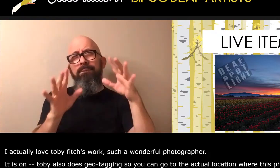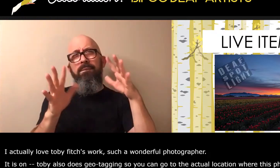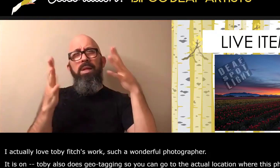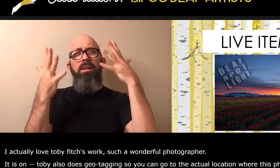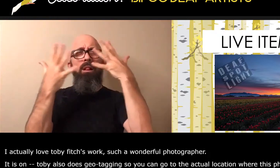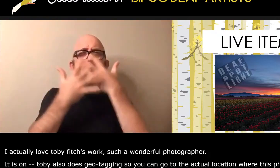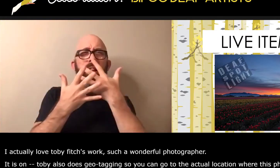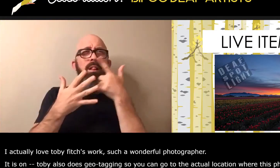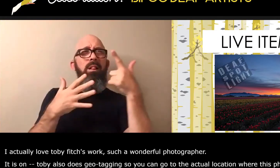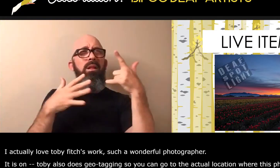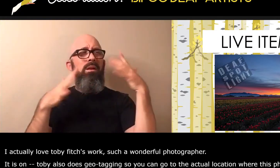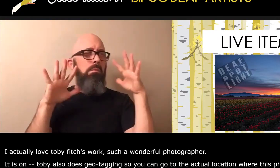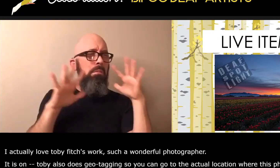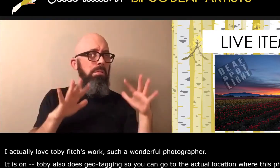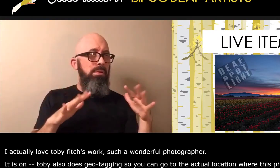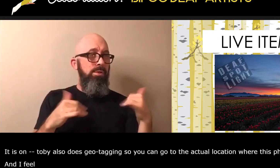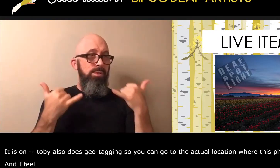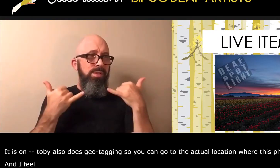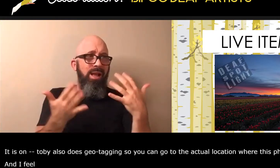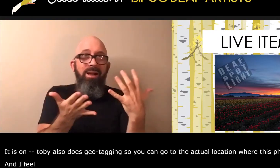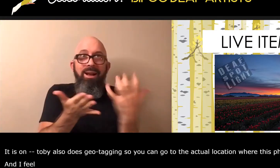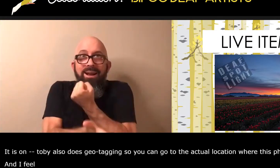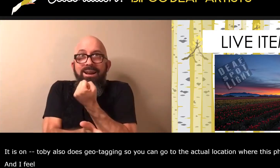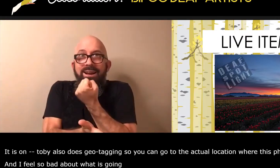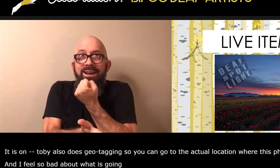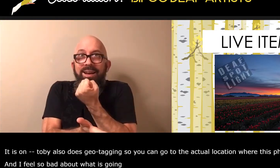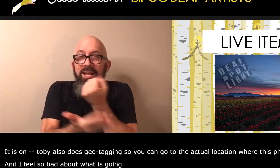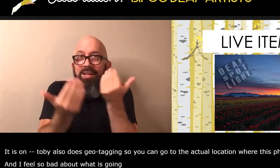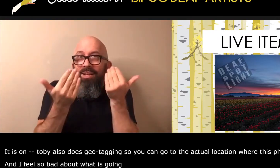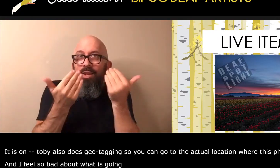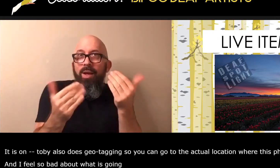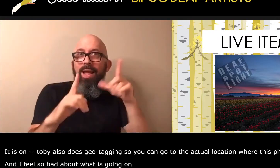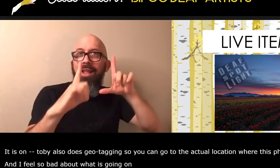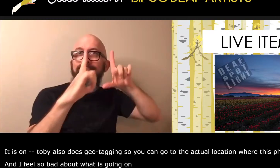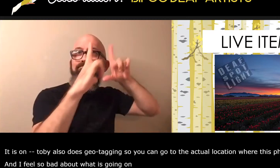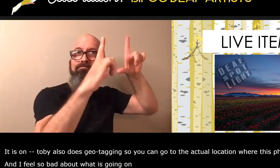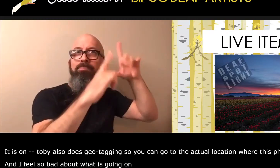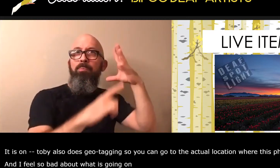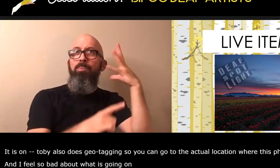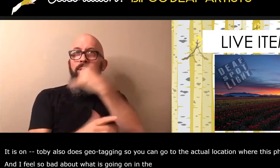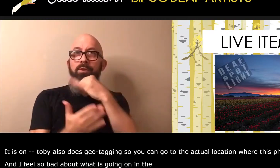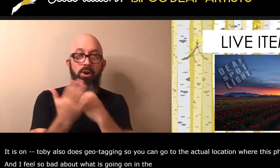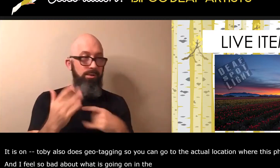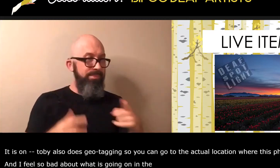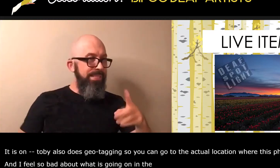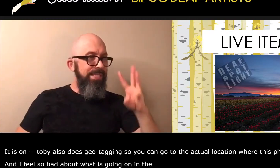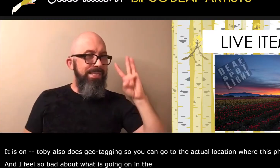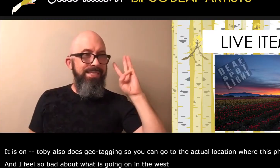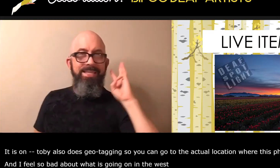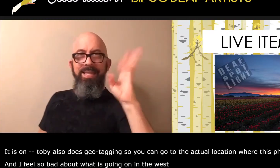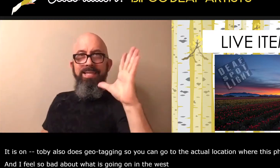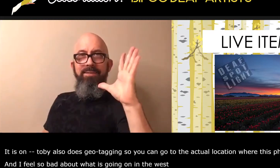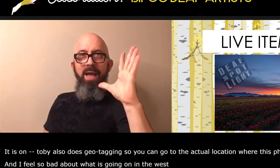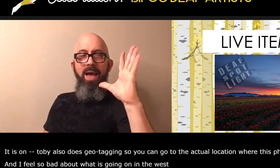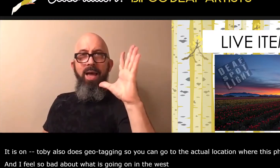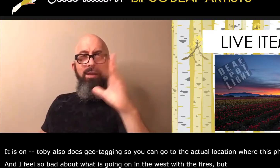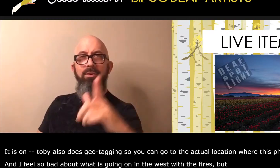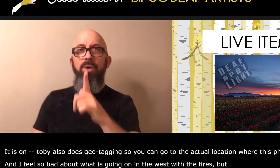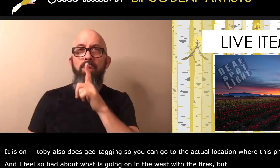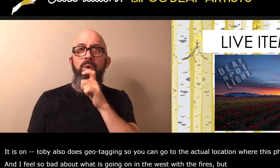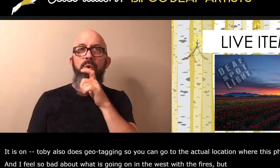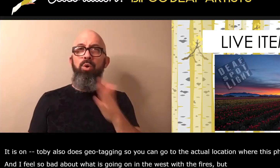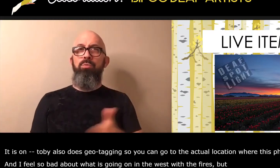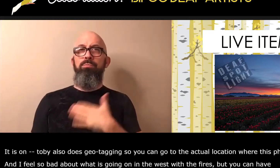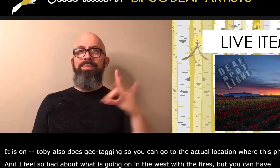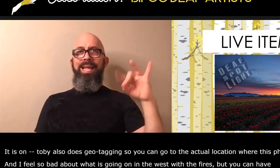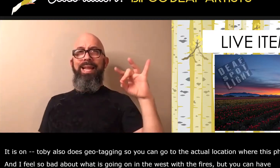And I feel so bad about what's going on in the West with the fires, but you can have this beautiful piece